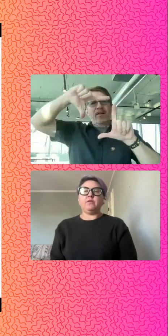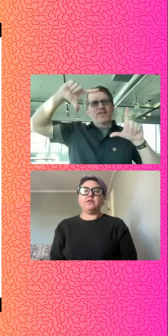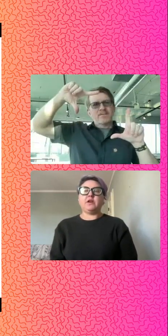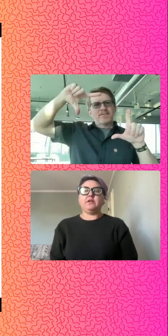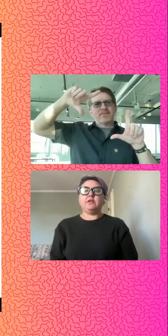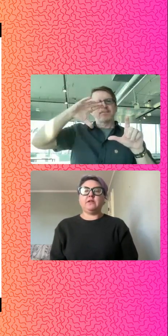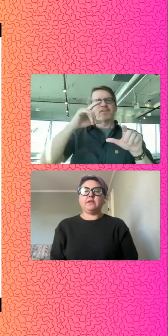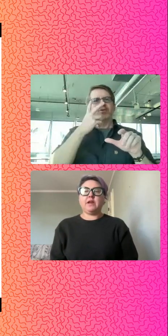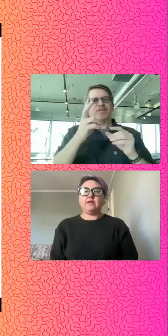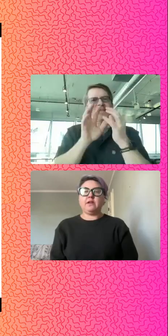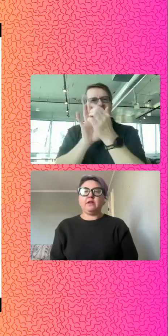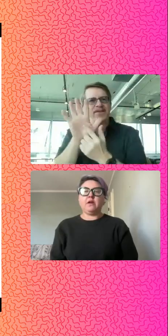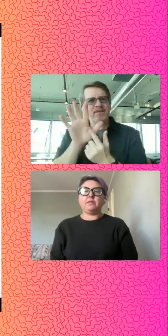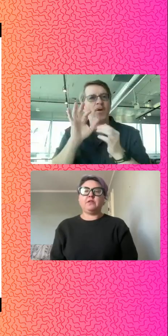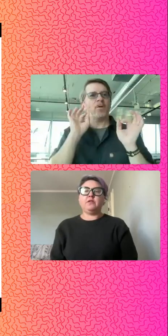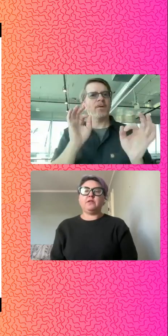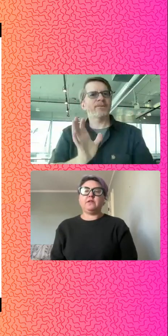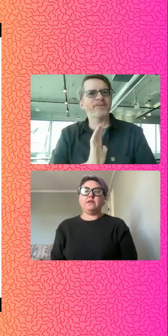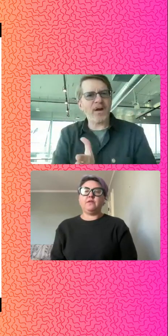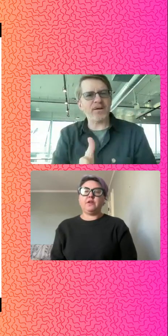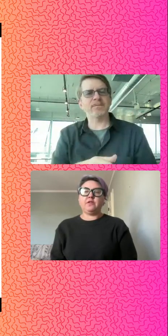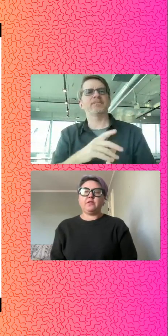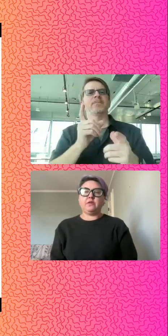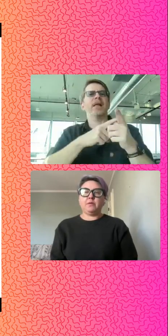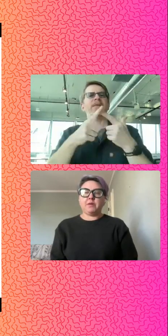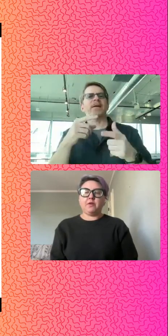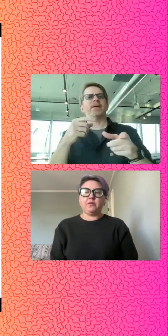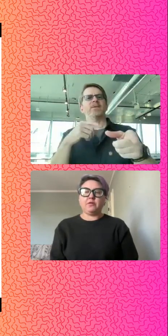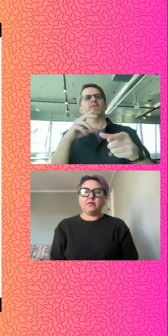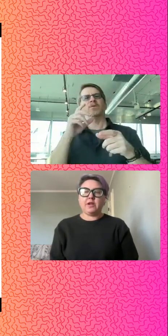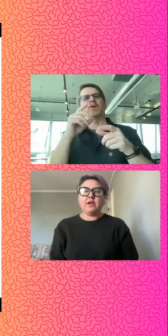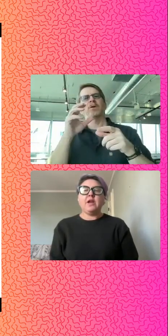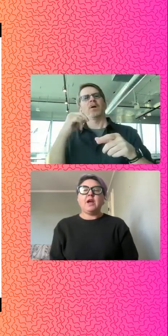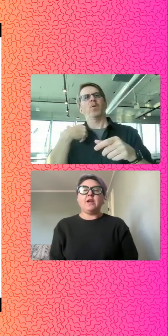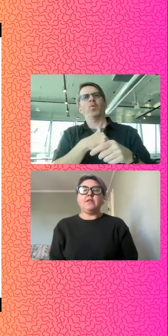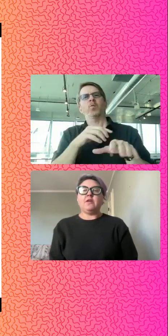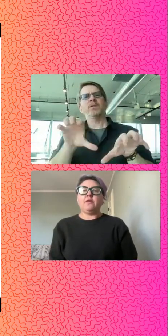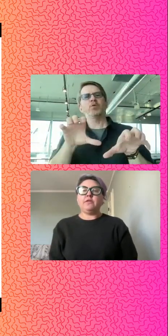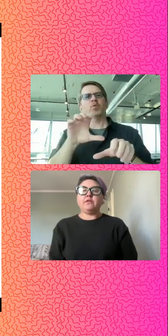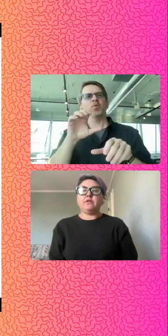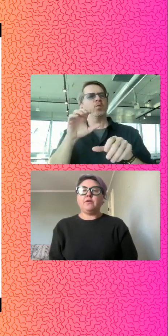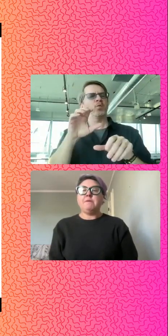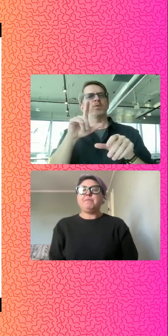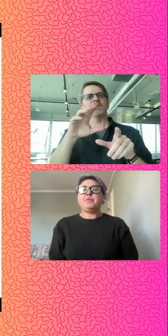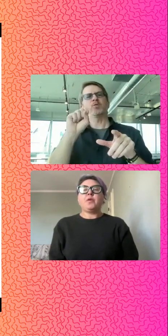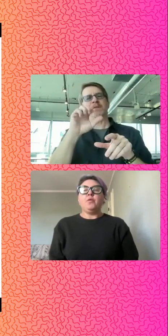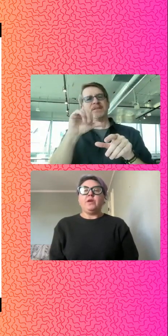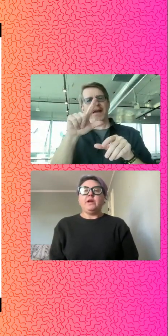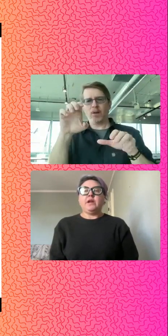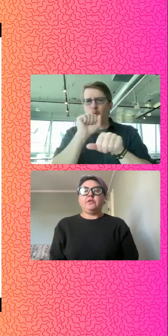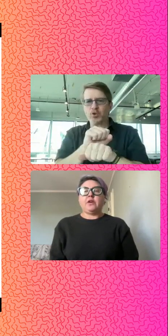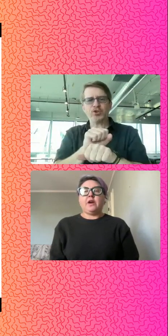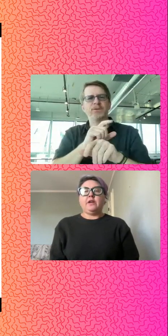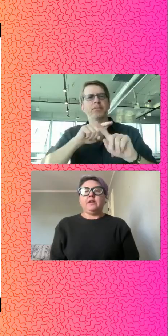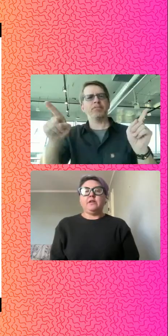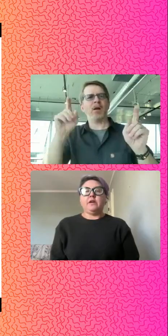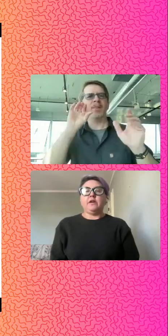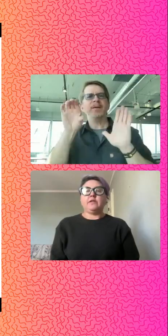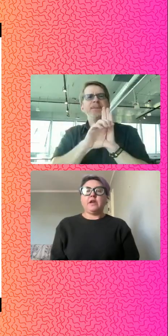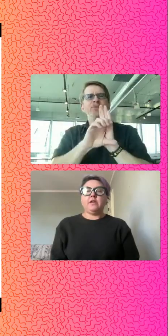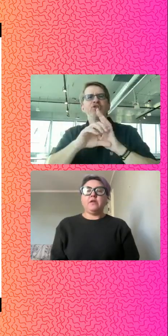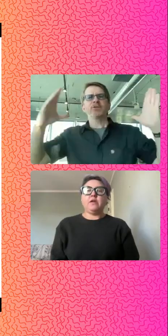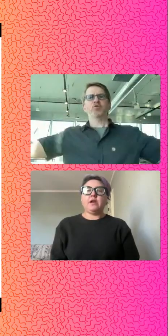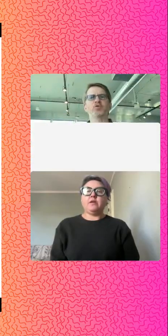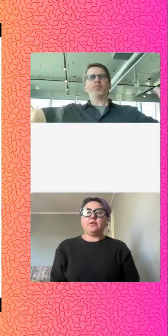So then when we tried the scaling option, you could see the fingers a little bit better, which was great. And then also we had tried